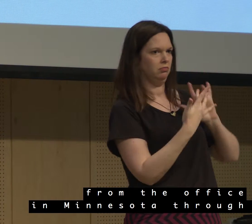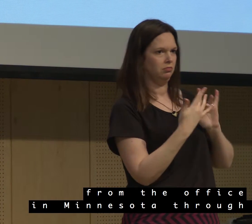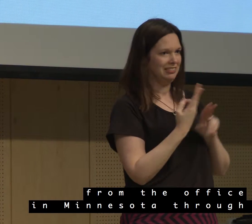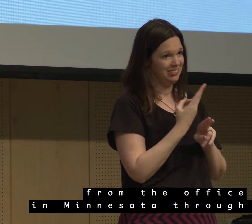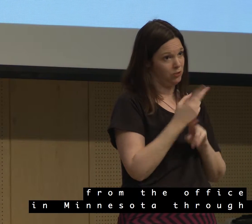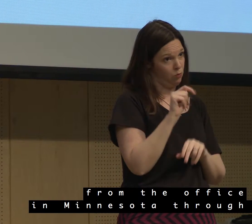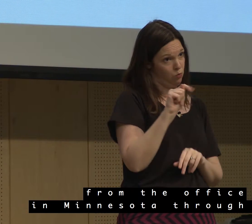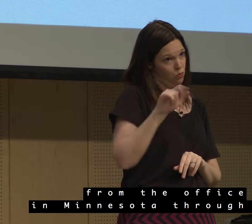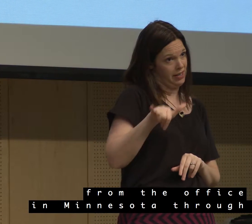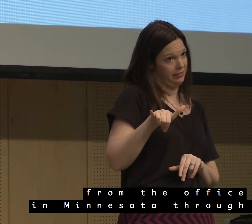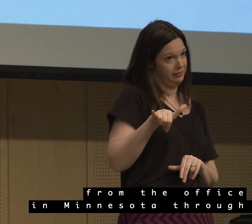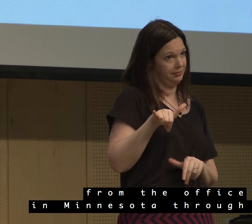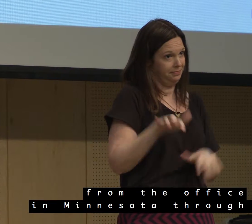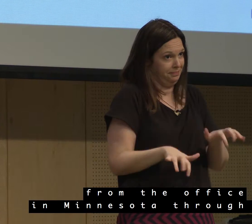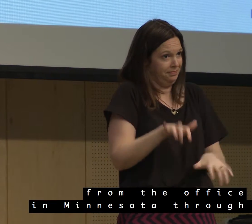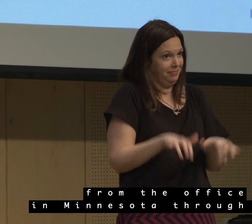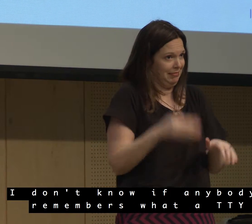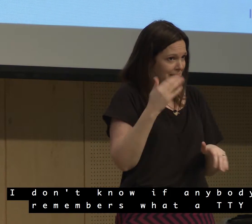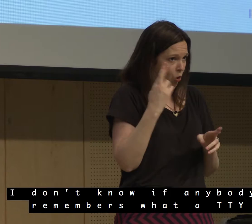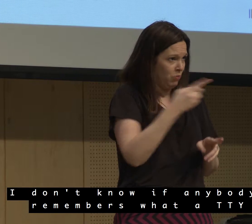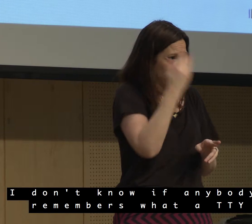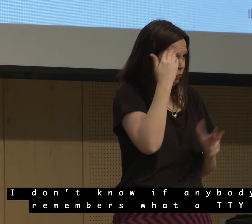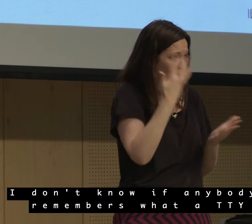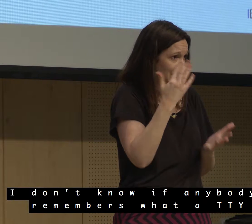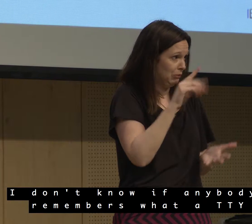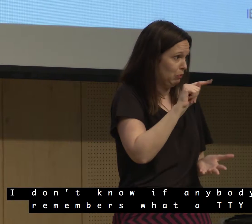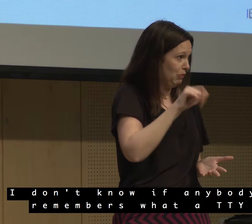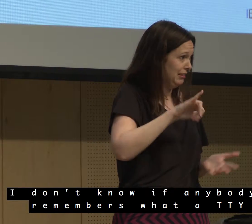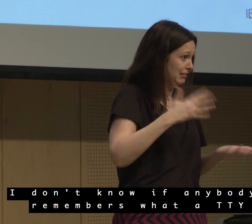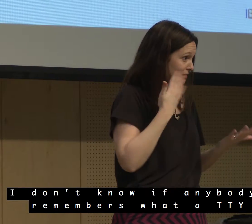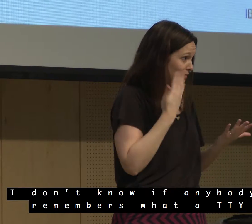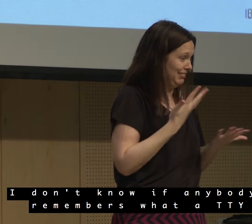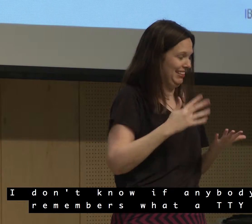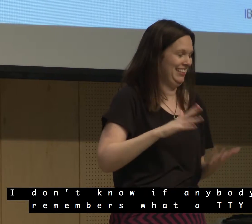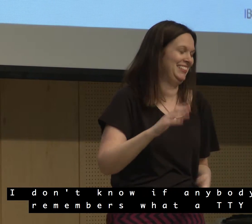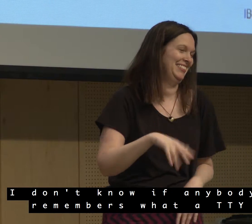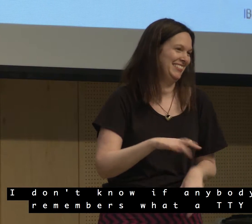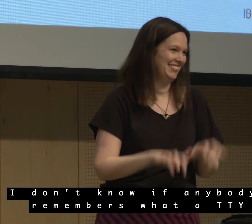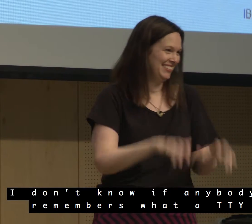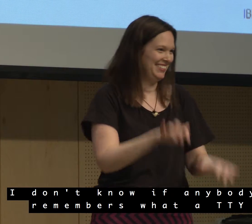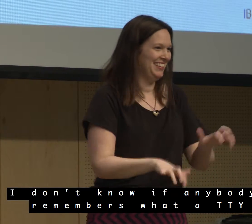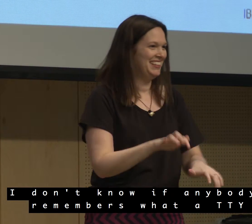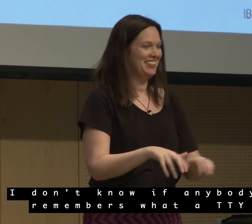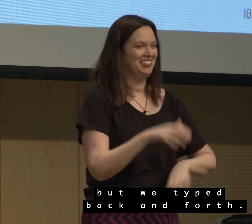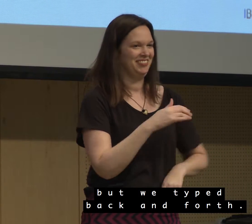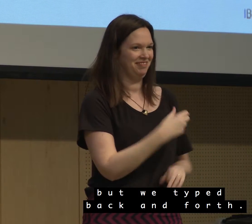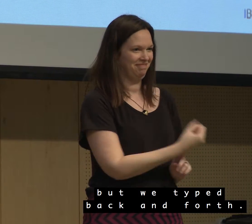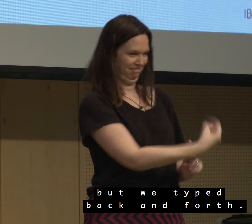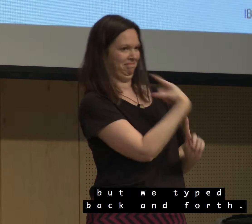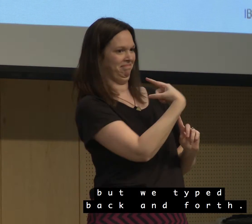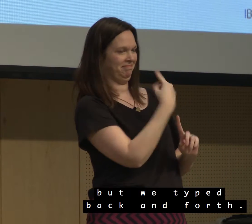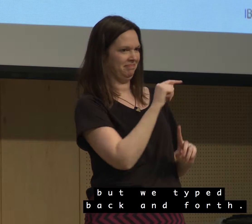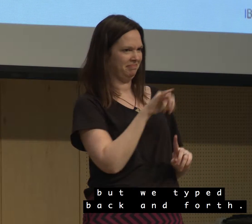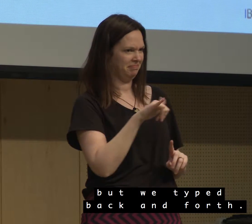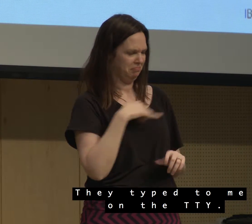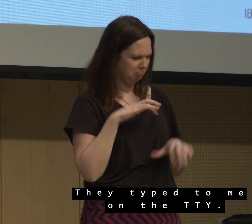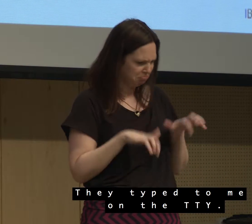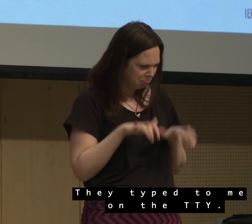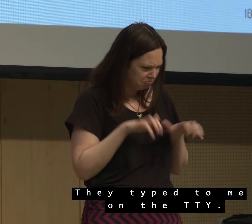the office in Minnesota through TTY. I don't know if anybody here remembers what a TTY is, but we type back and forth. They typed to me